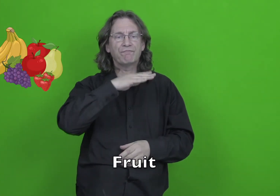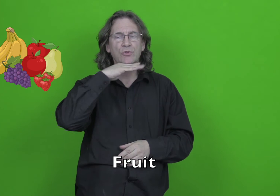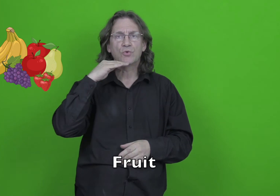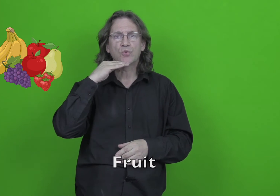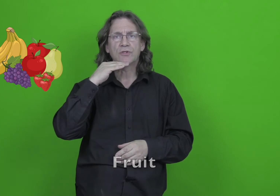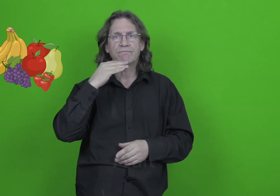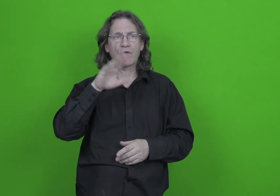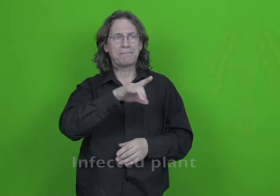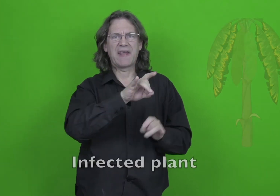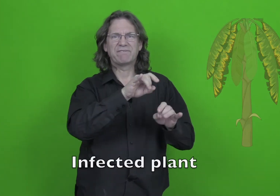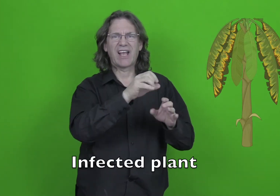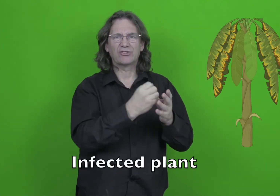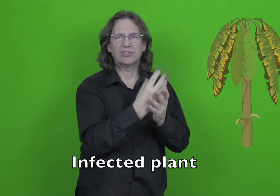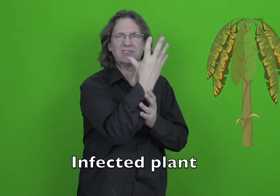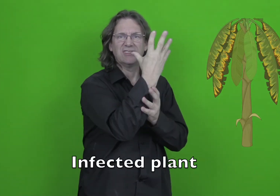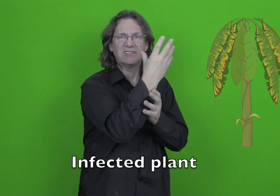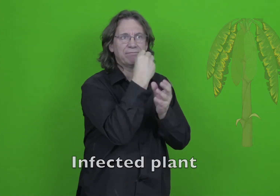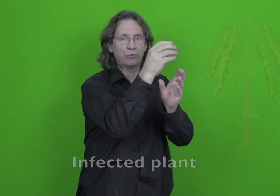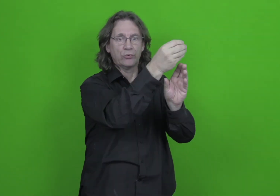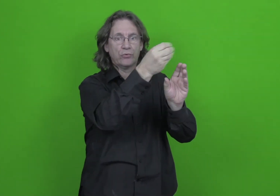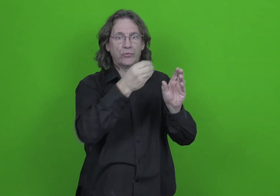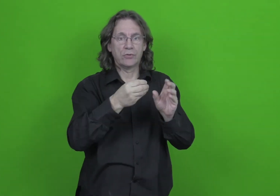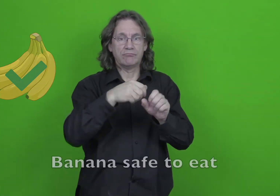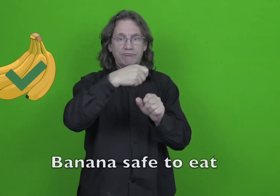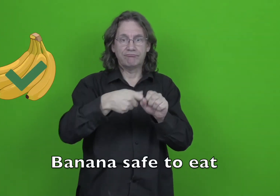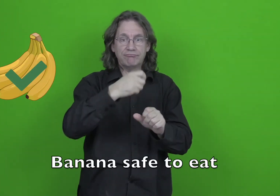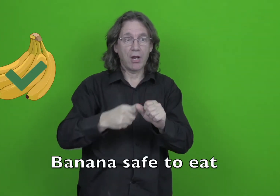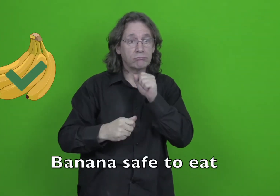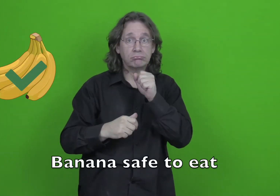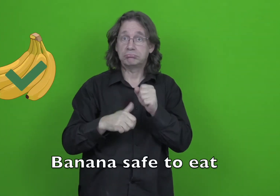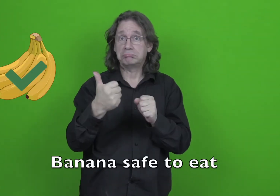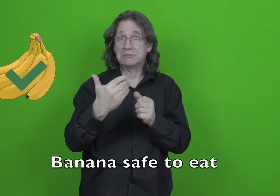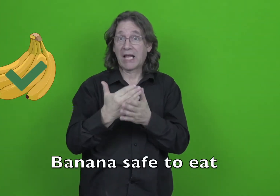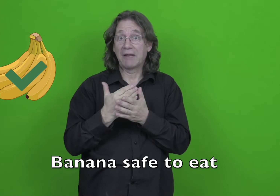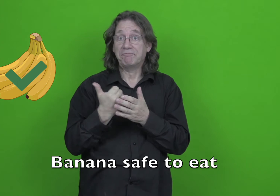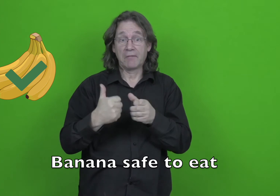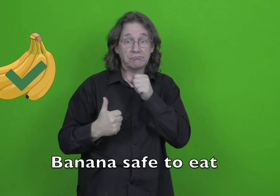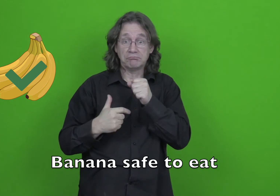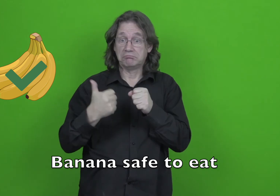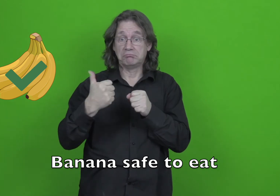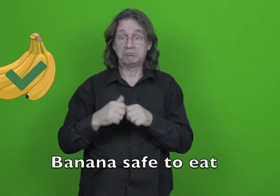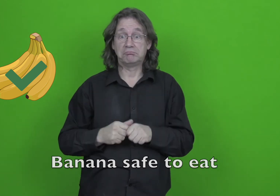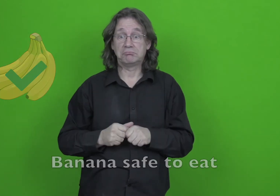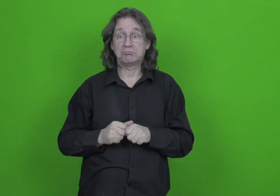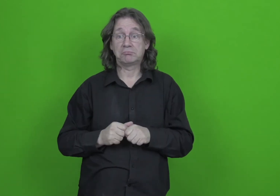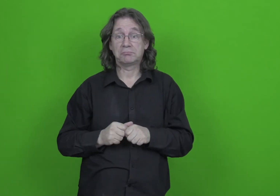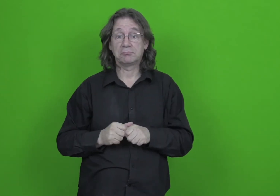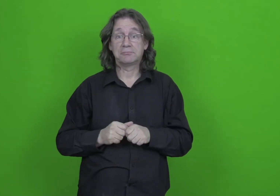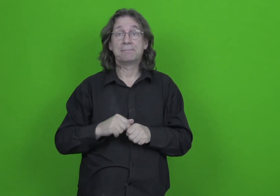Fruit from an infected plant is not affected by the fungus and is still perfectly safe to eat.